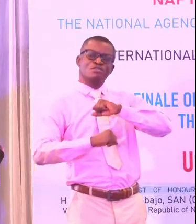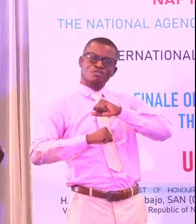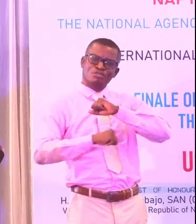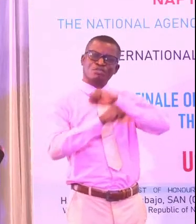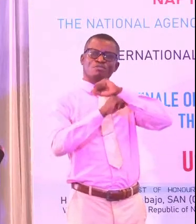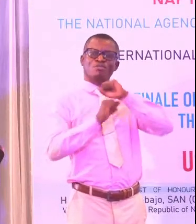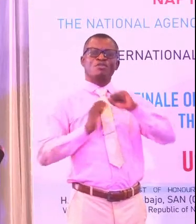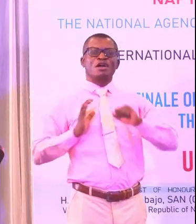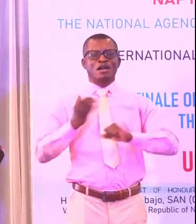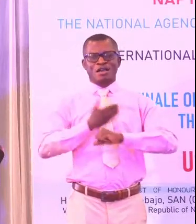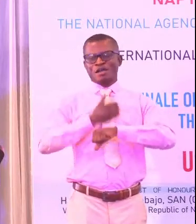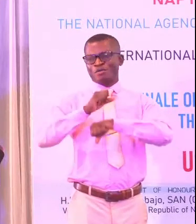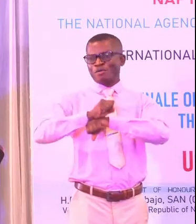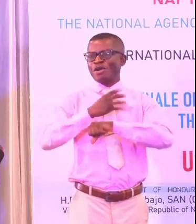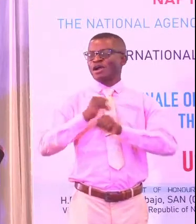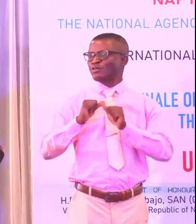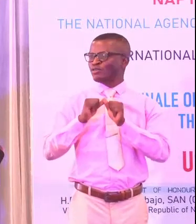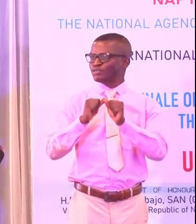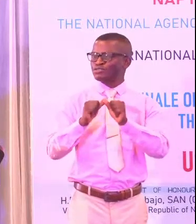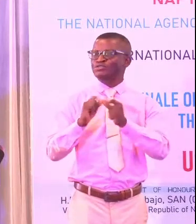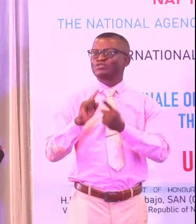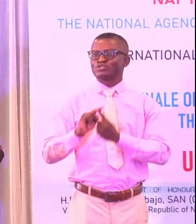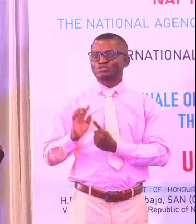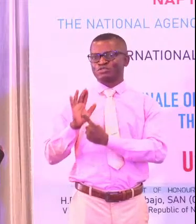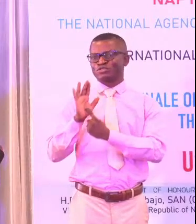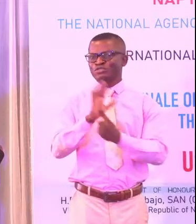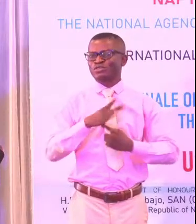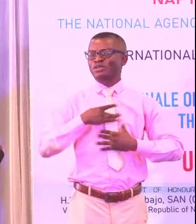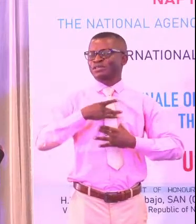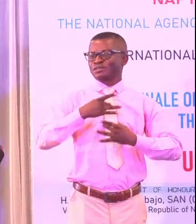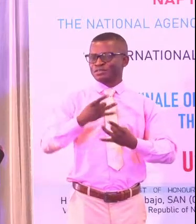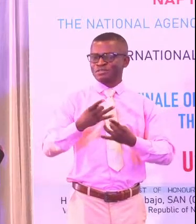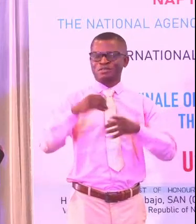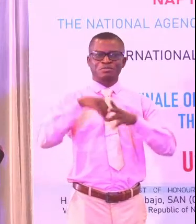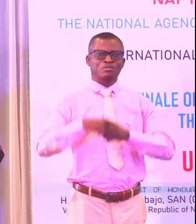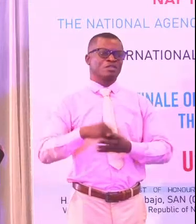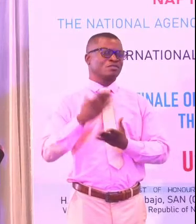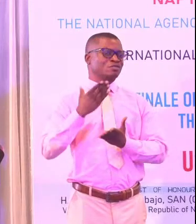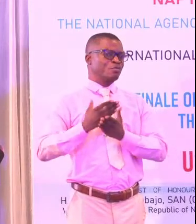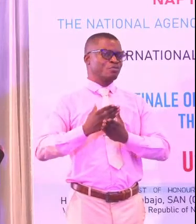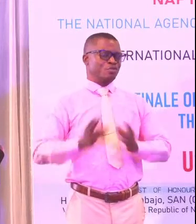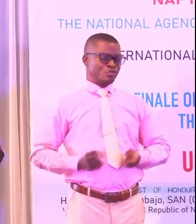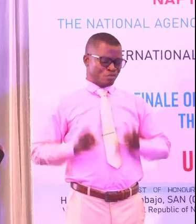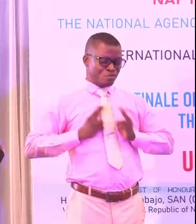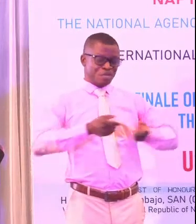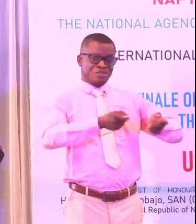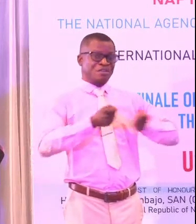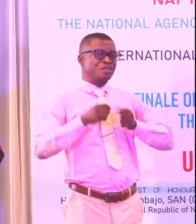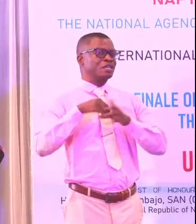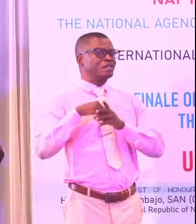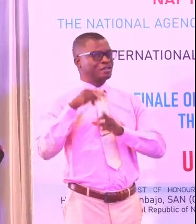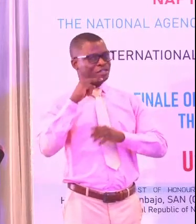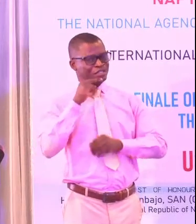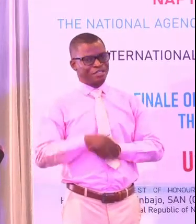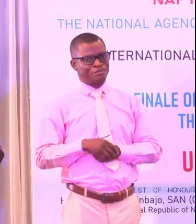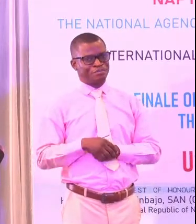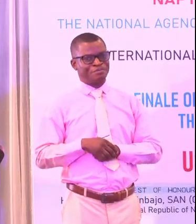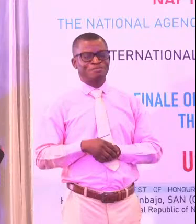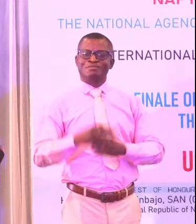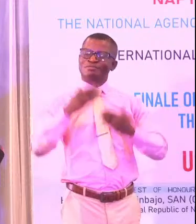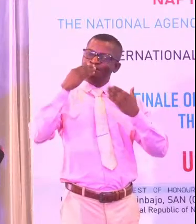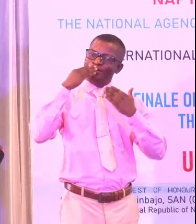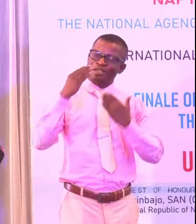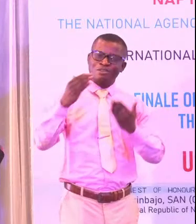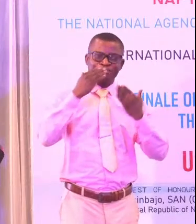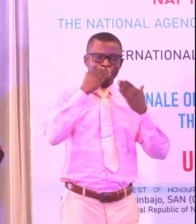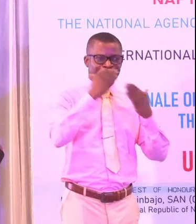work, and continue to show a remarkable interest in curbing human trafficking in Nigeria. We are most grateful for